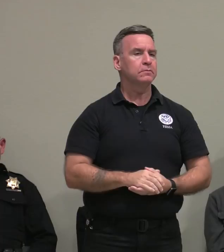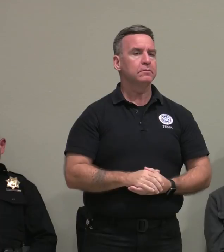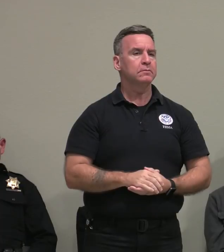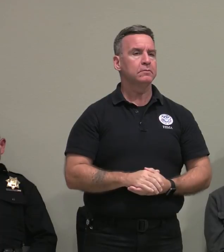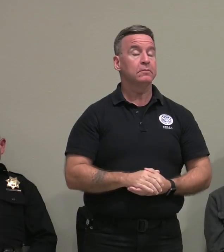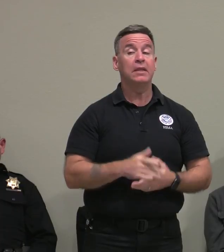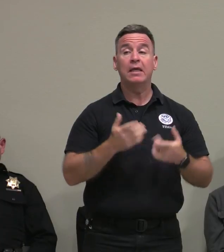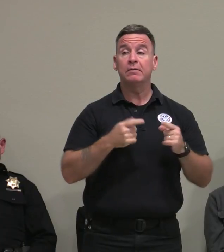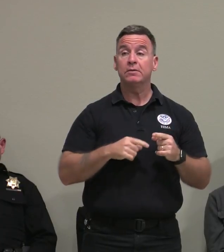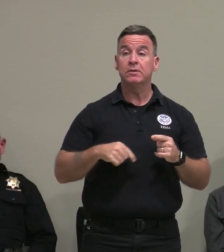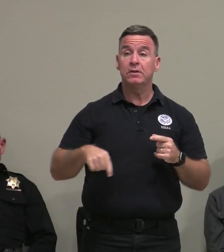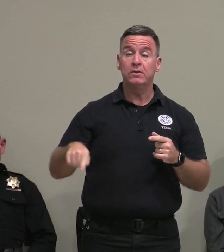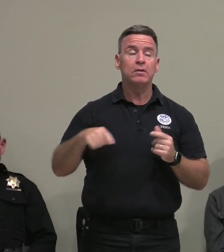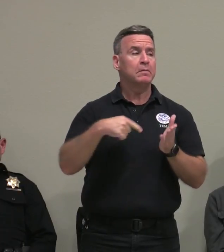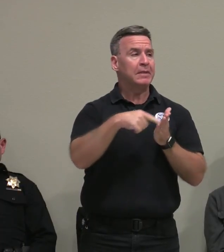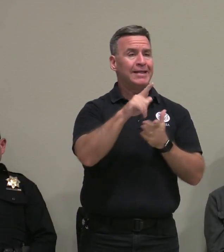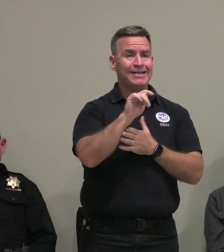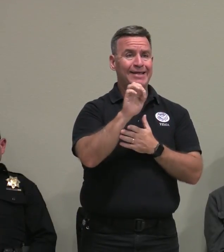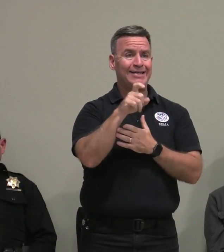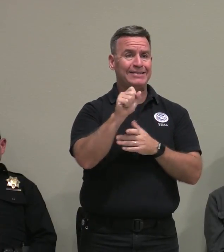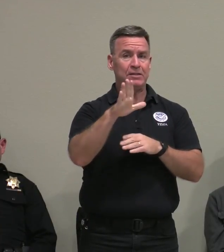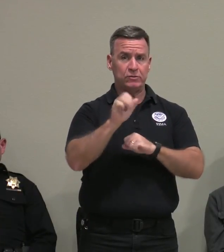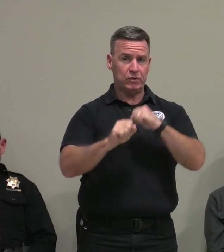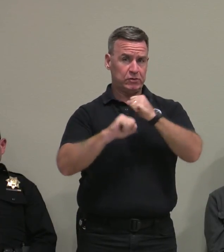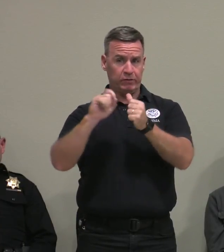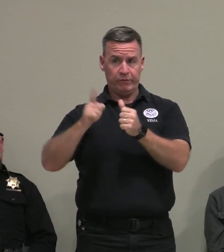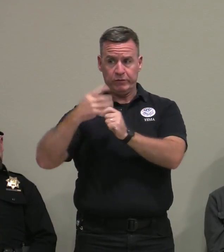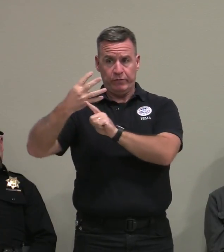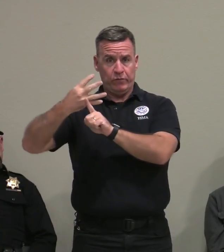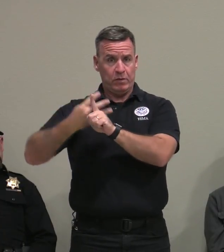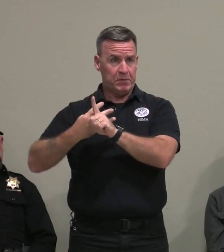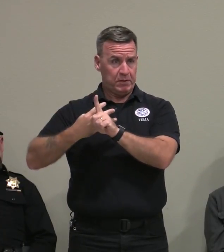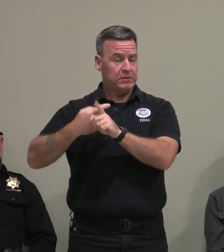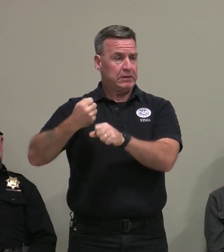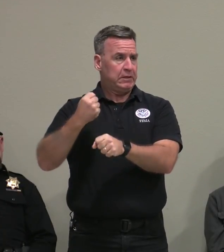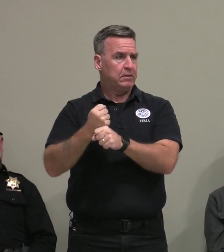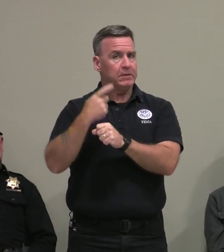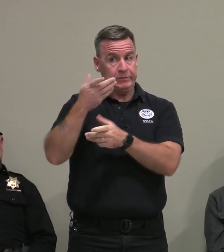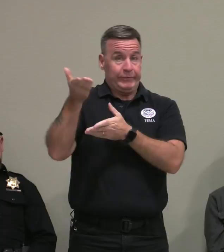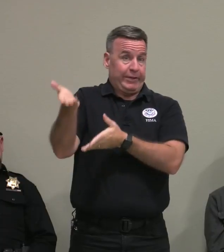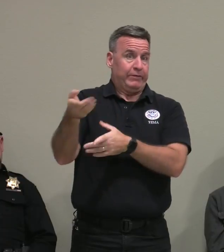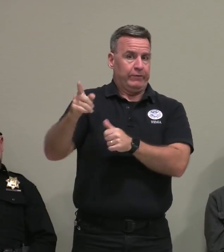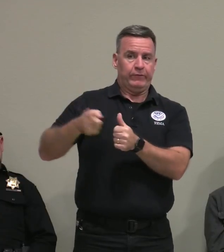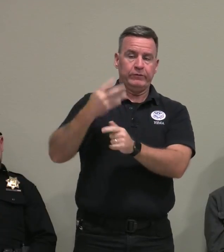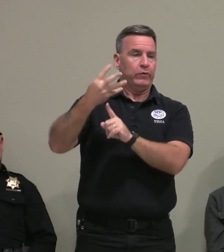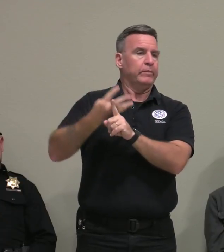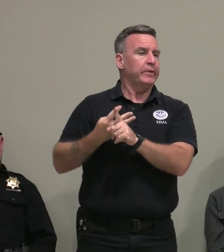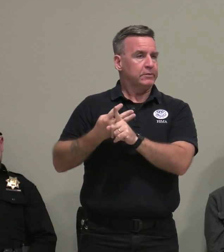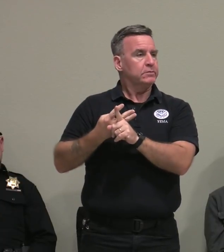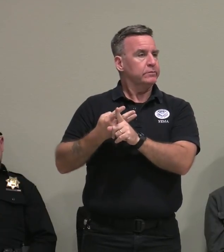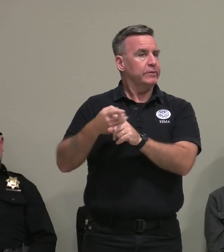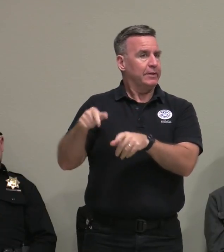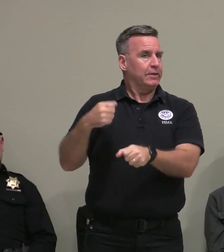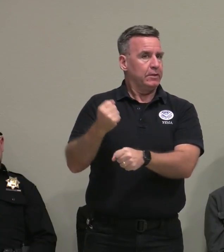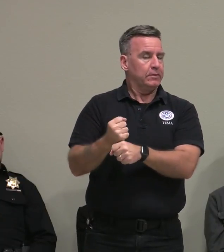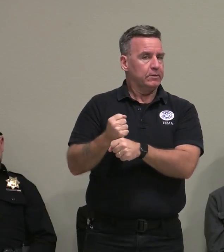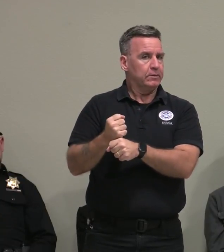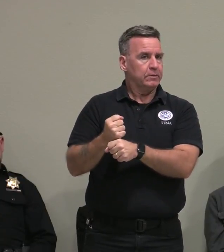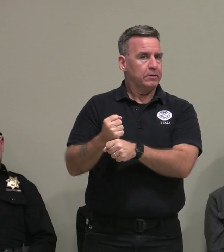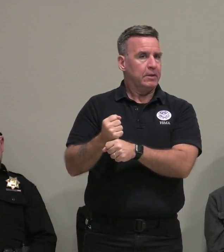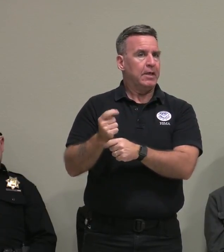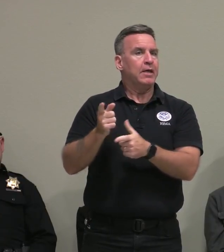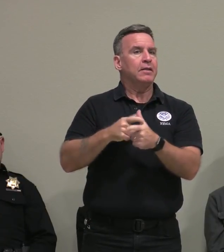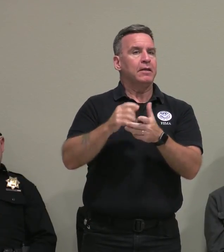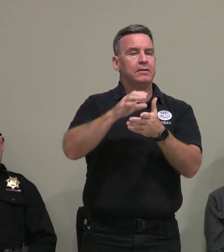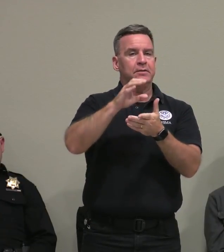What happens is you're going to pay taxes on your structure for the first four months of the year because it was there for the first four months of the year. And then we'll